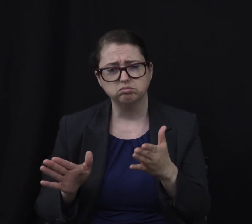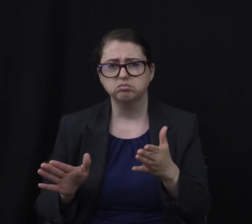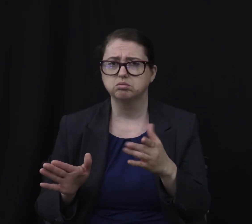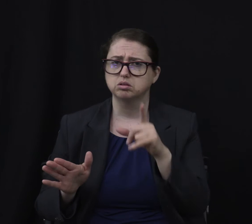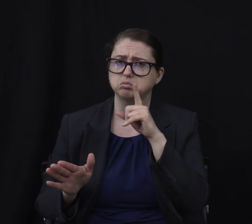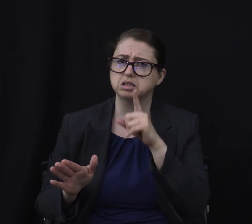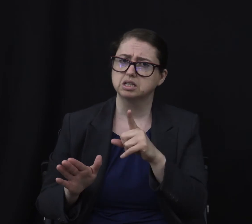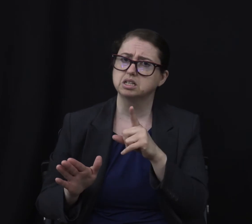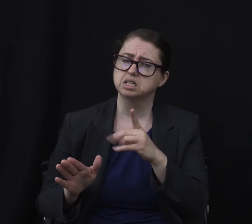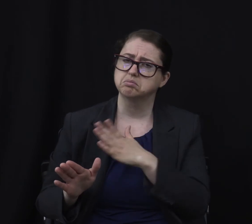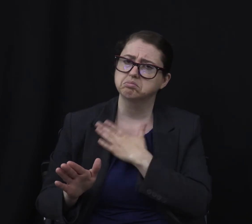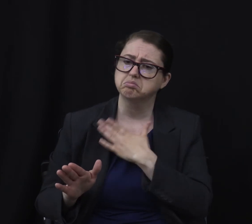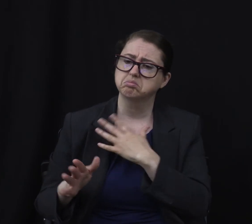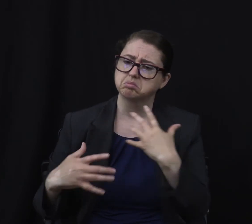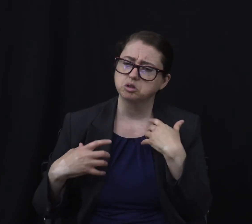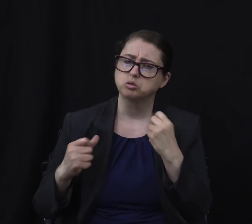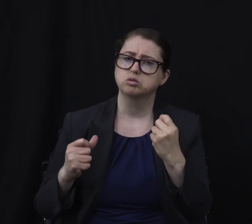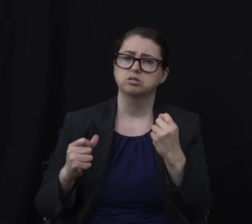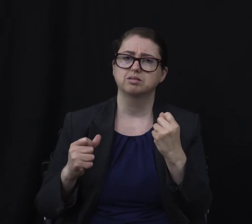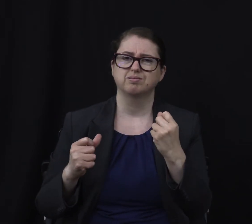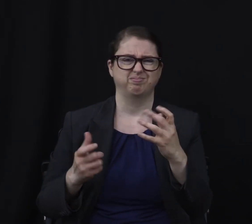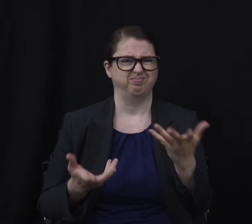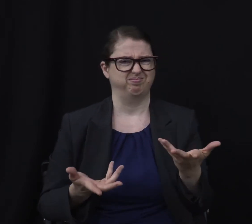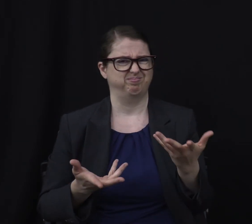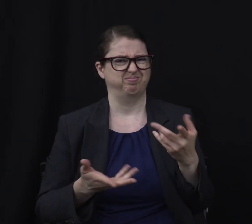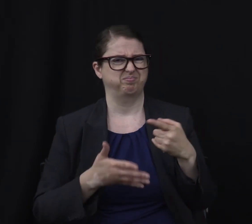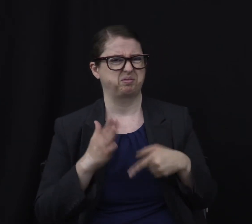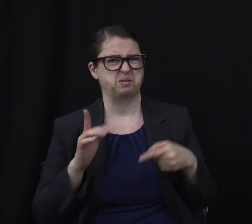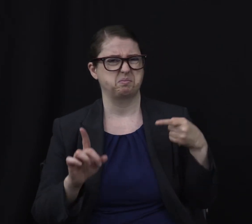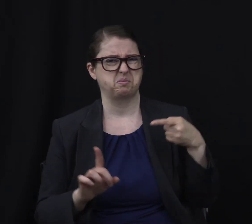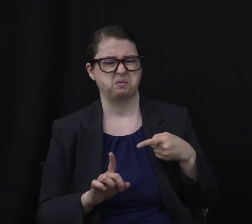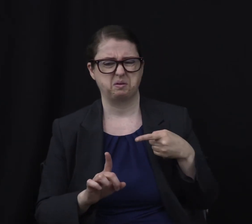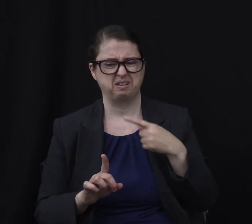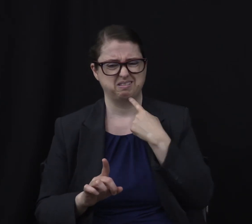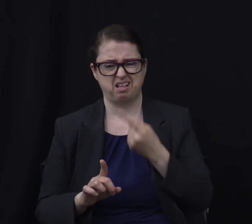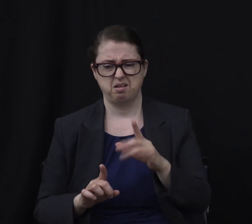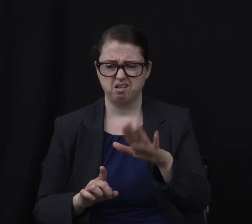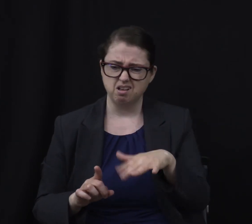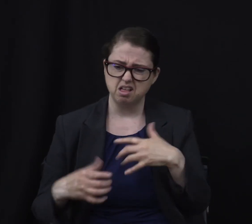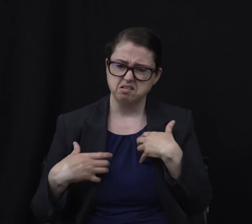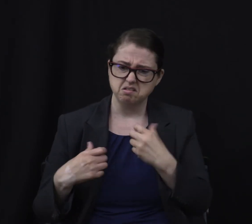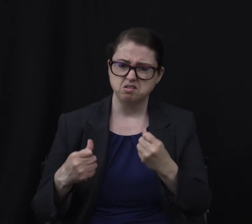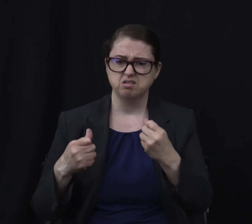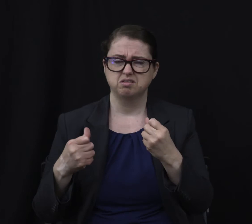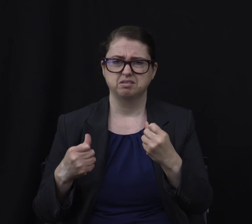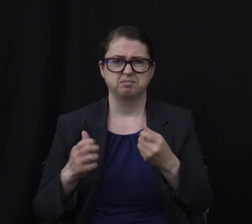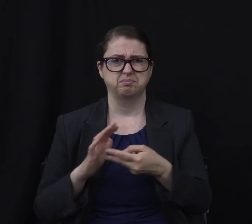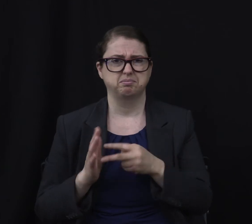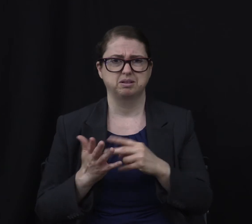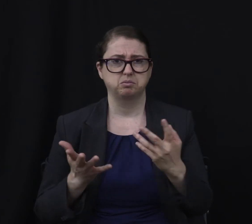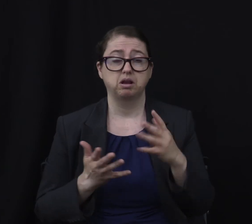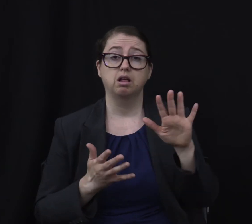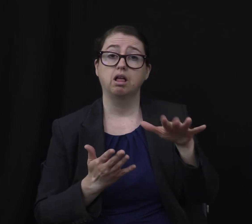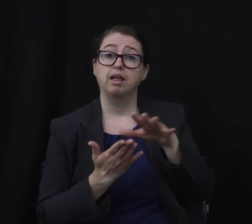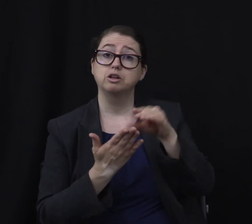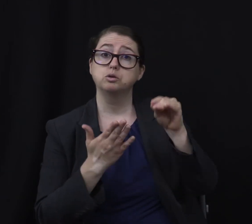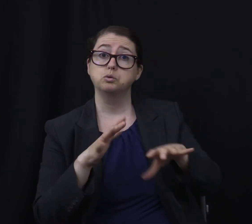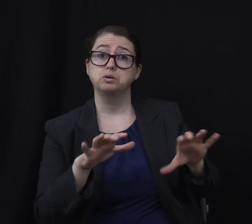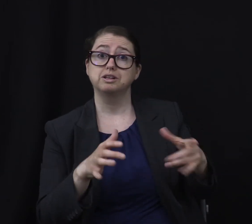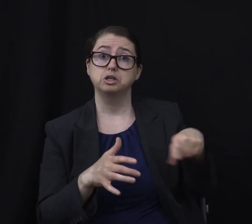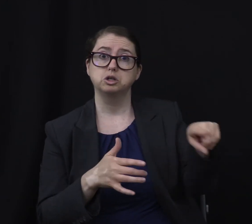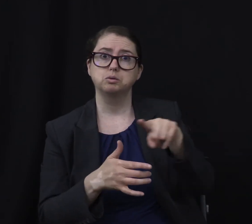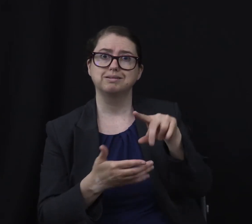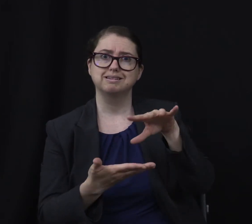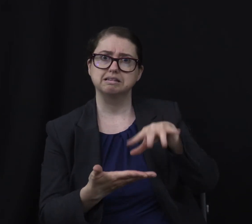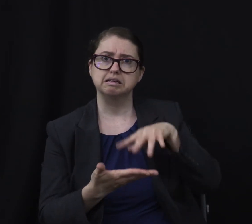Now, what's the point of telling someone to be of good courage? Students, have you ever been studying for, like, you're getting ready for a